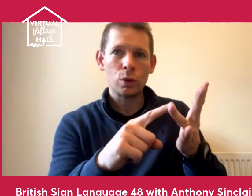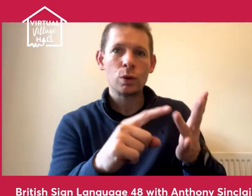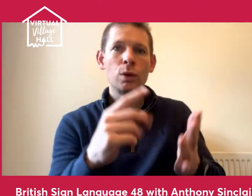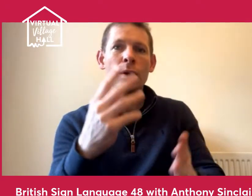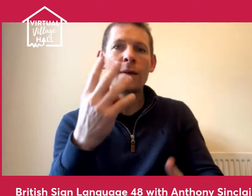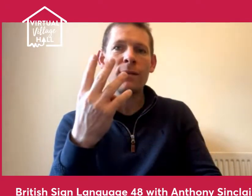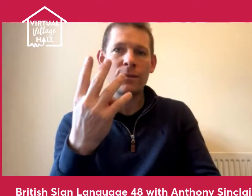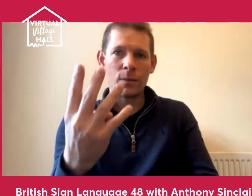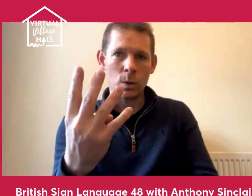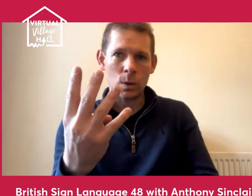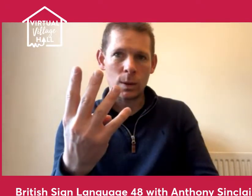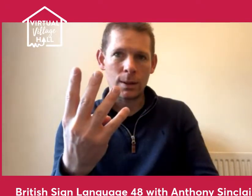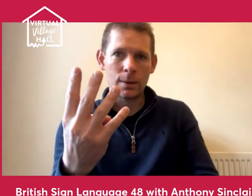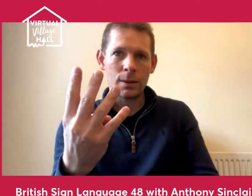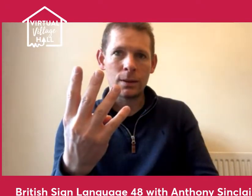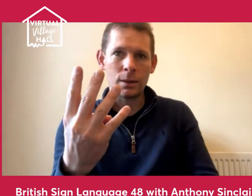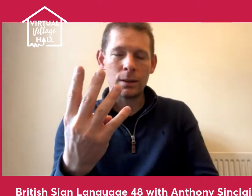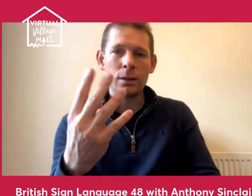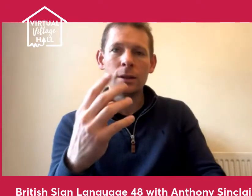1:45, 4,